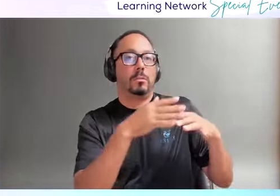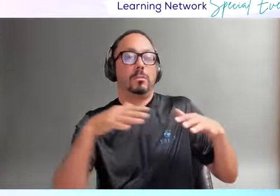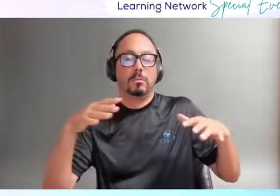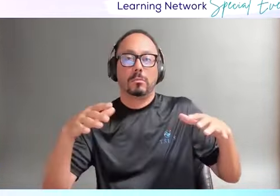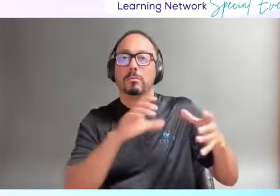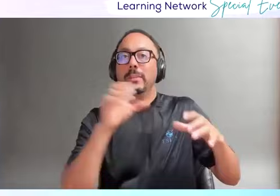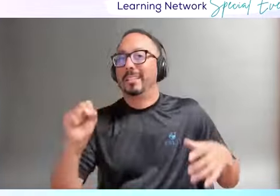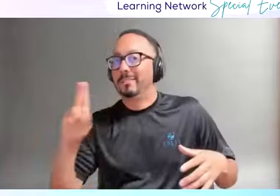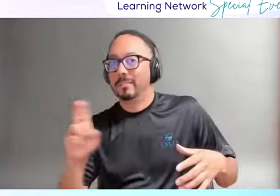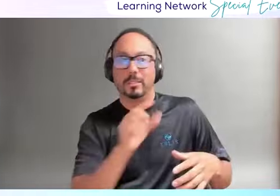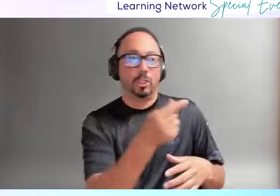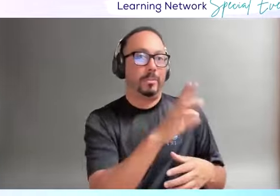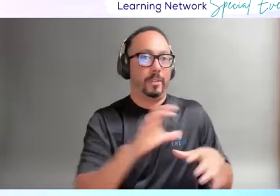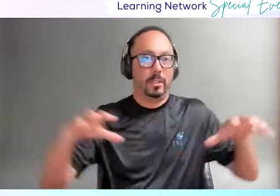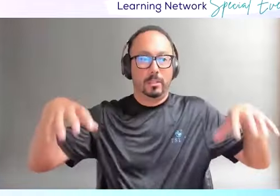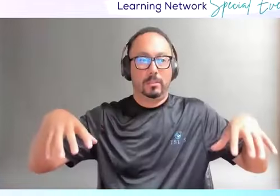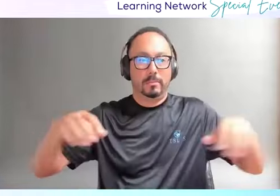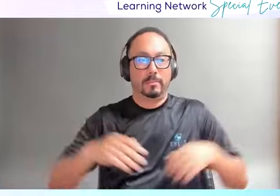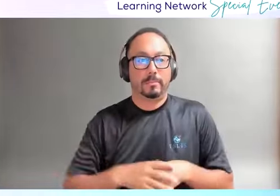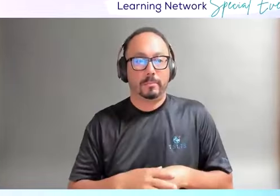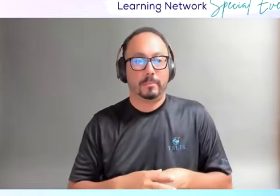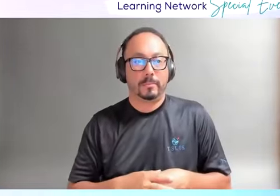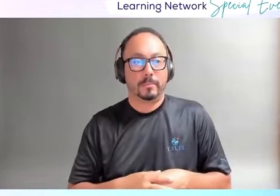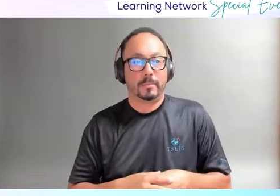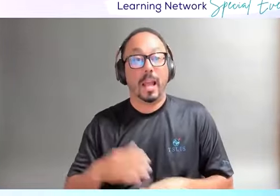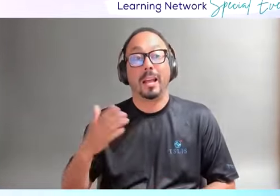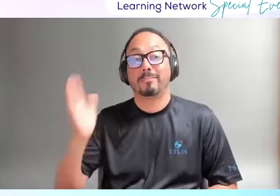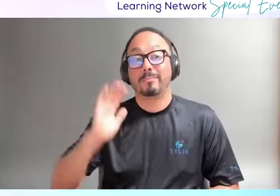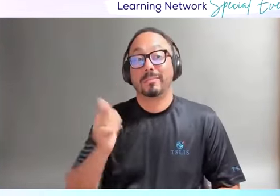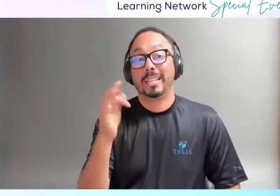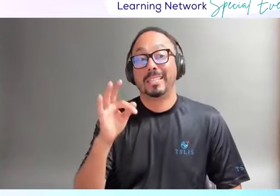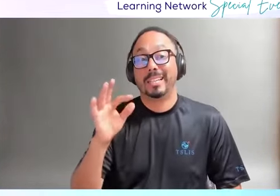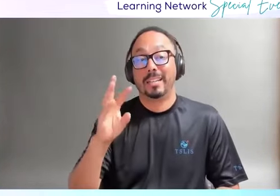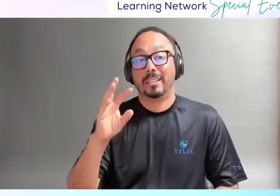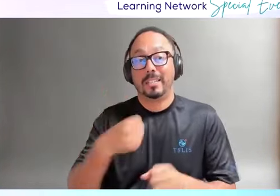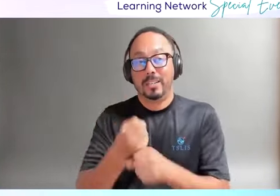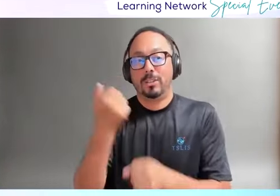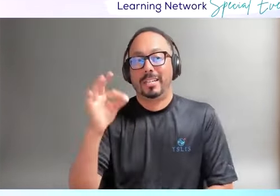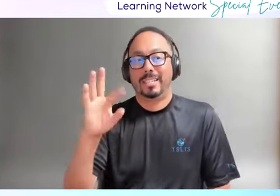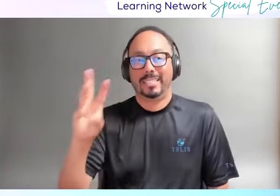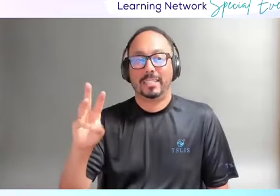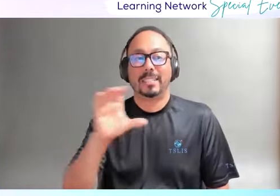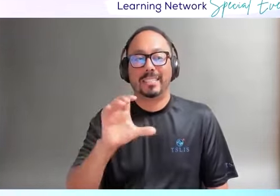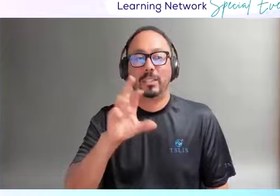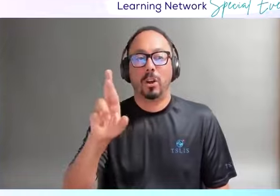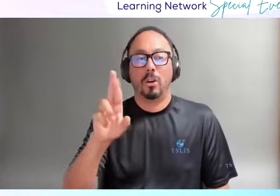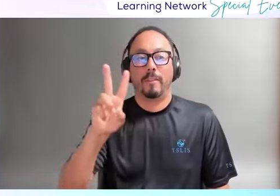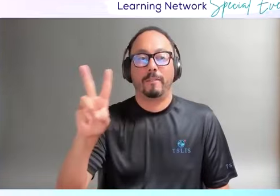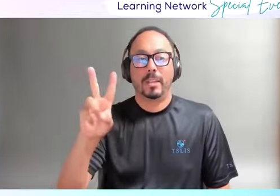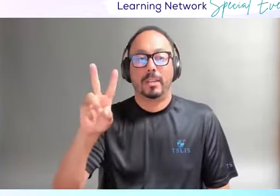in 1996 have a background paper on this, which also surveyed the literature. The National Clearinghouse